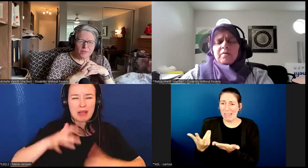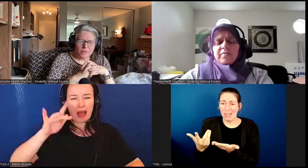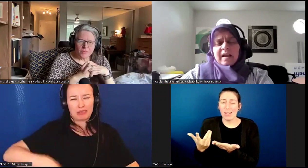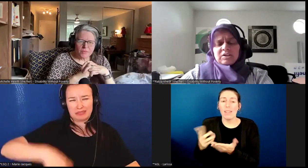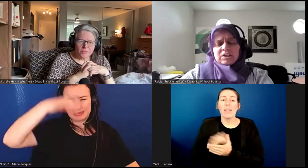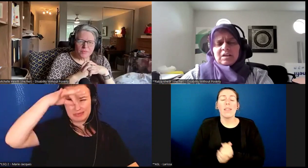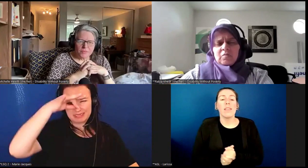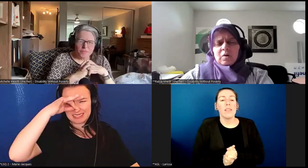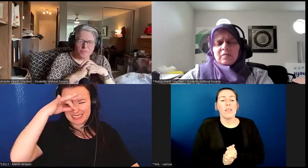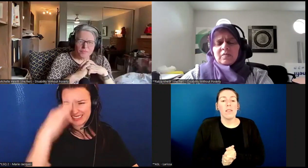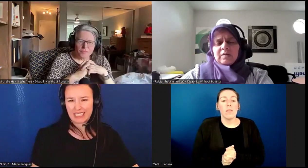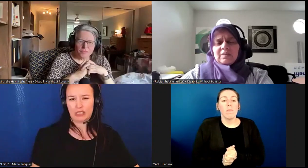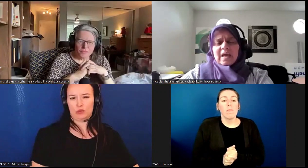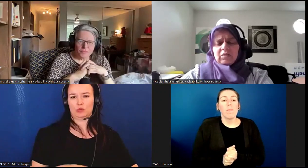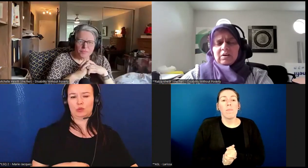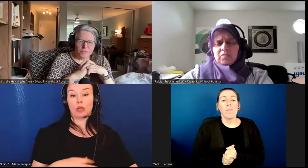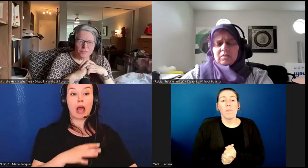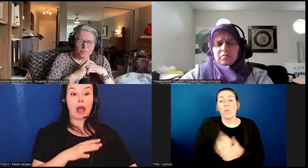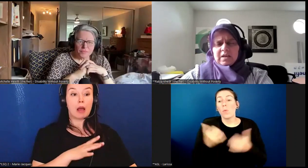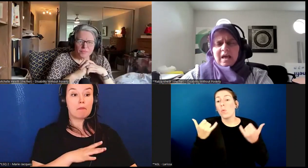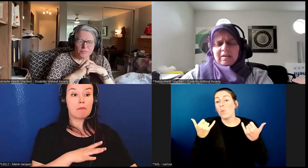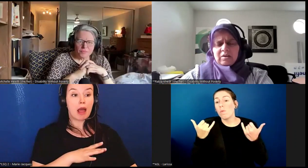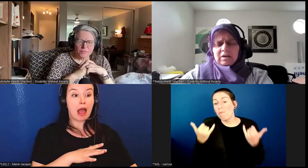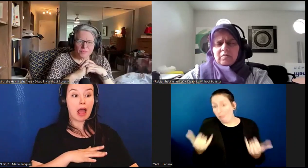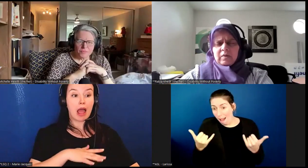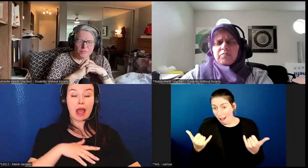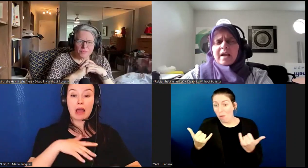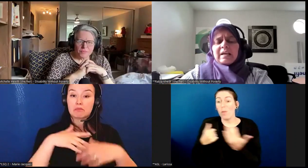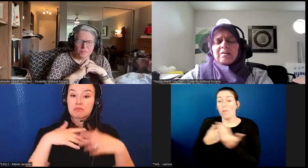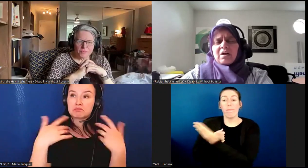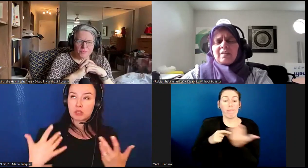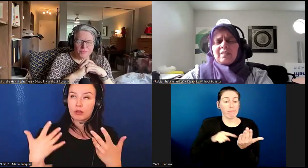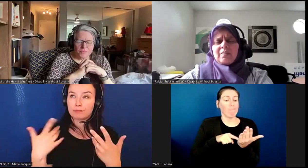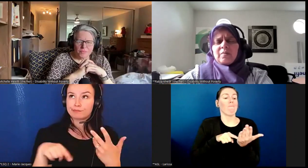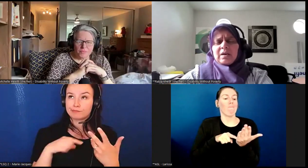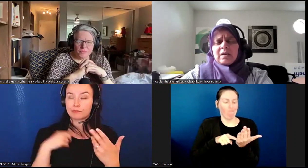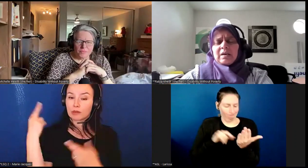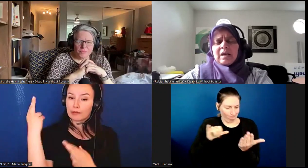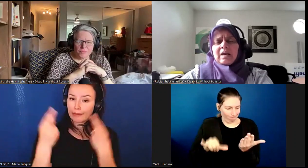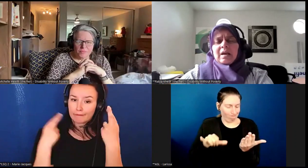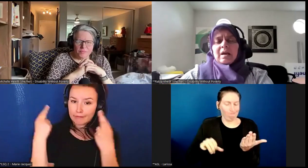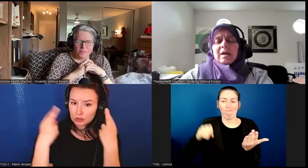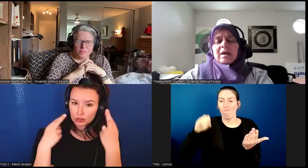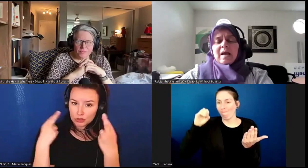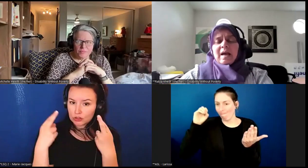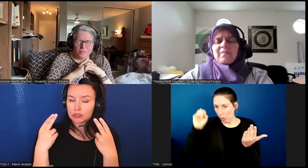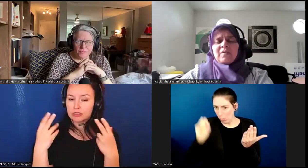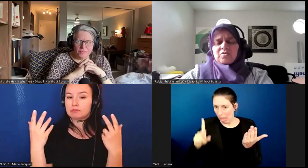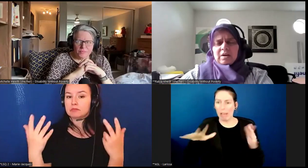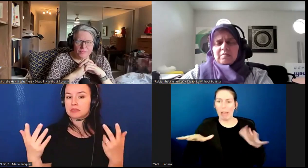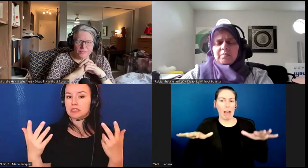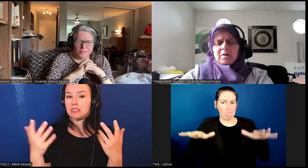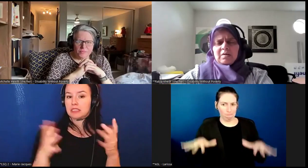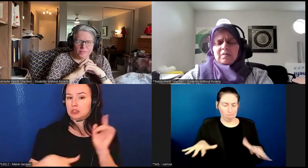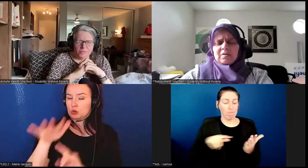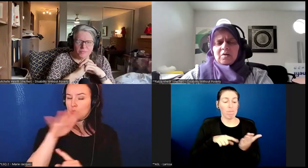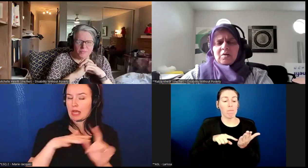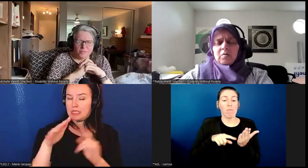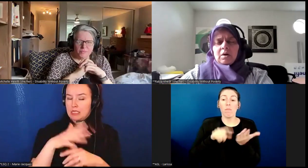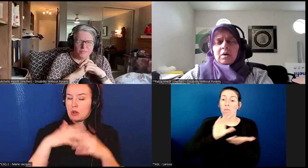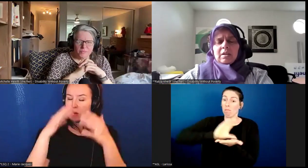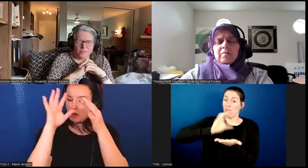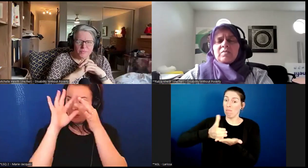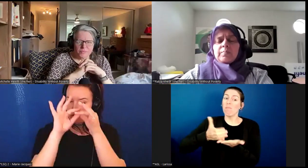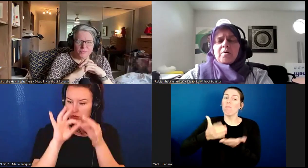upon reflection, once we settled in with the reality, we recognized that we have a starting point.